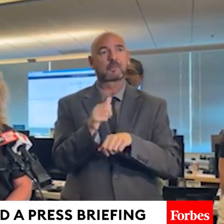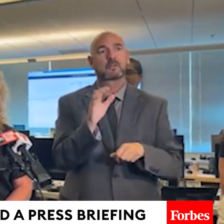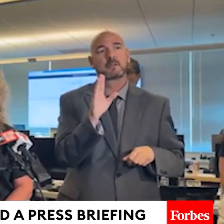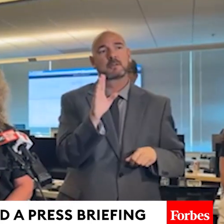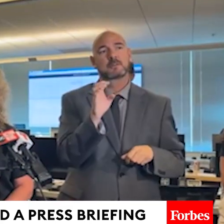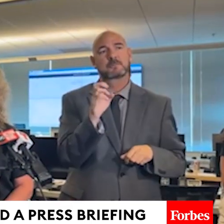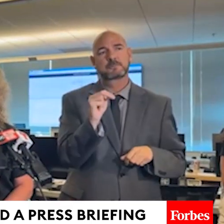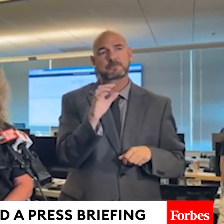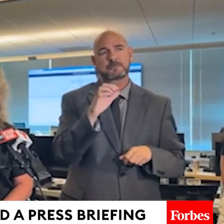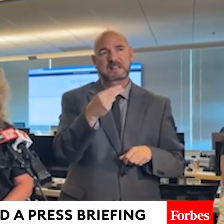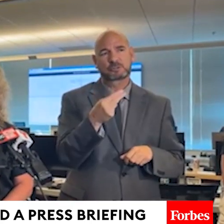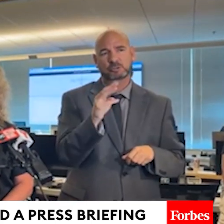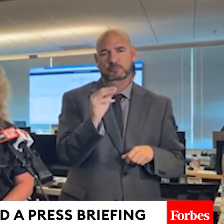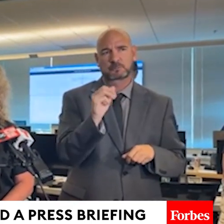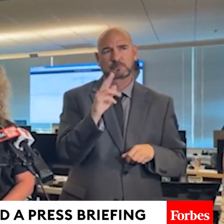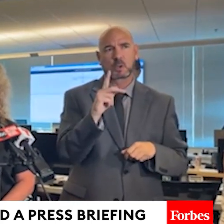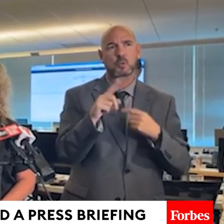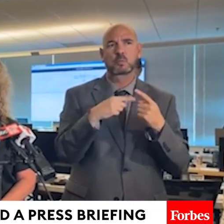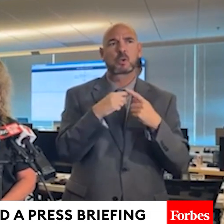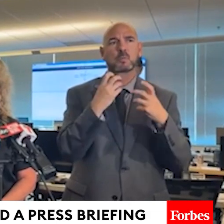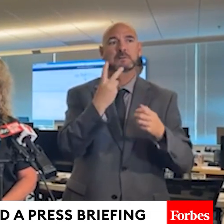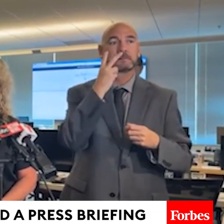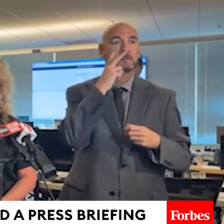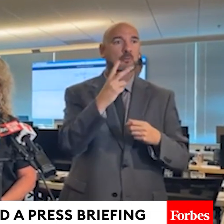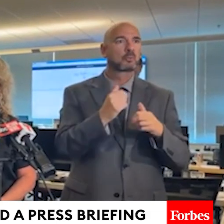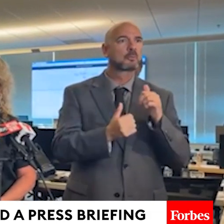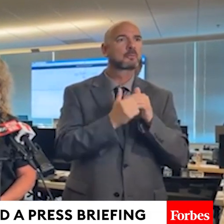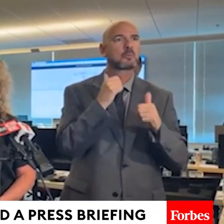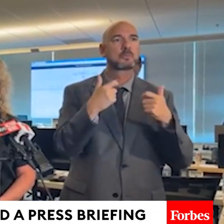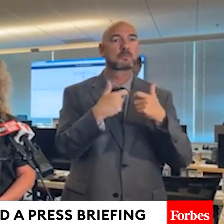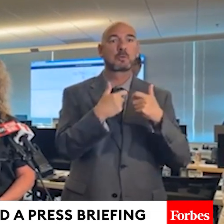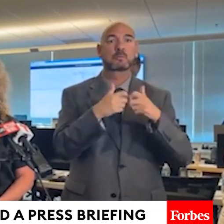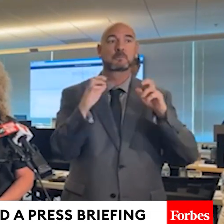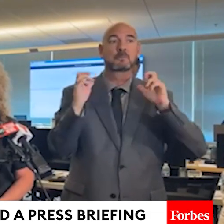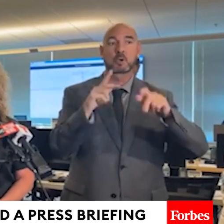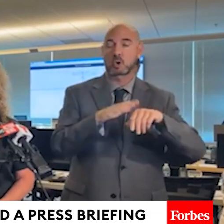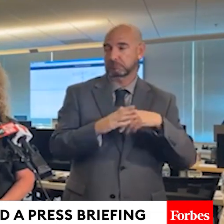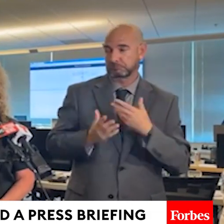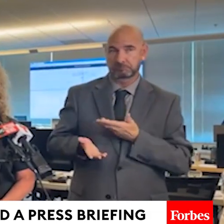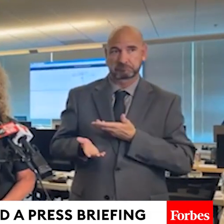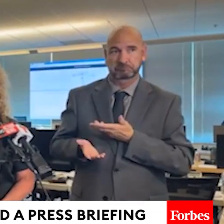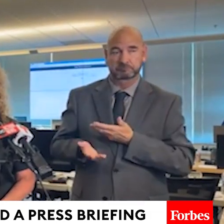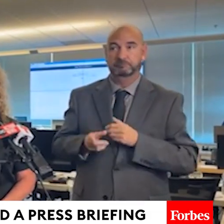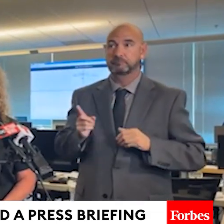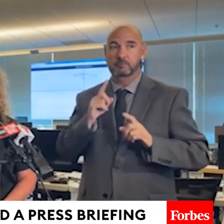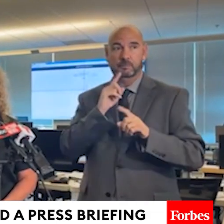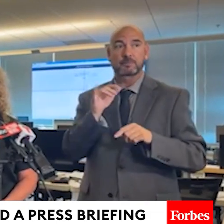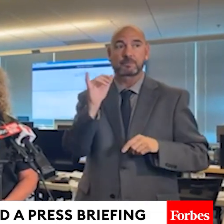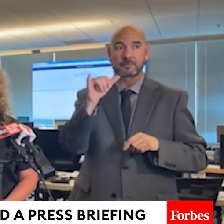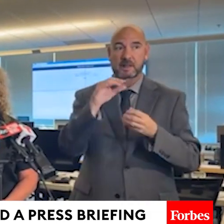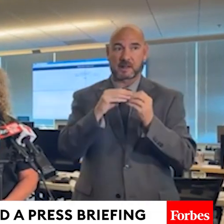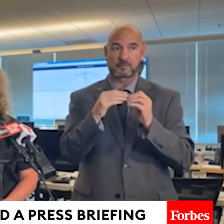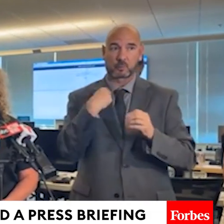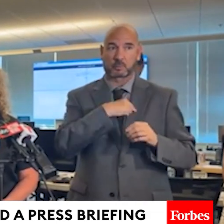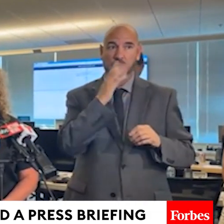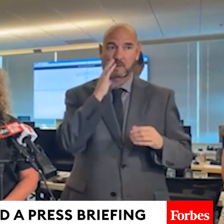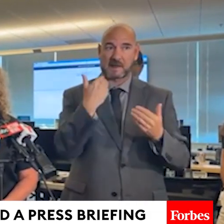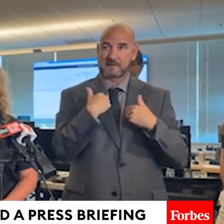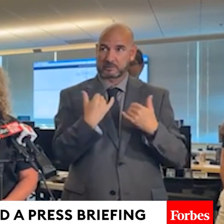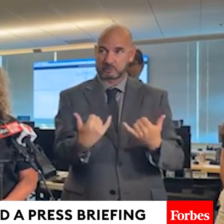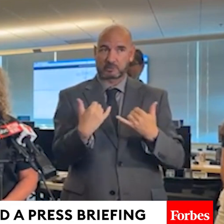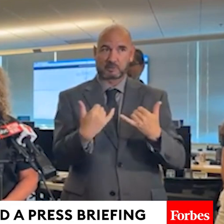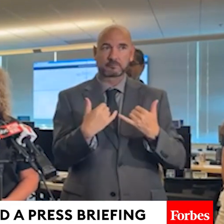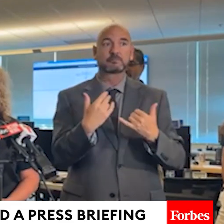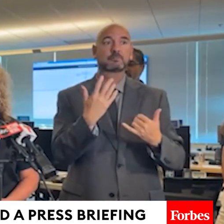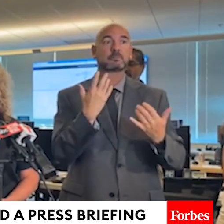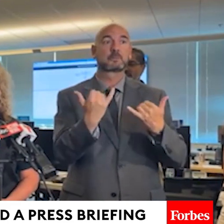for when you would like to see the vast majority of people have their power restored? So that is the number that we will have later today, probably tonight. So